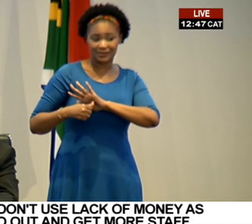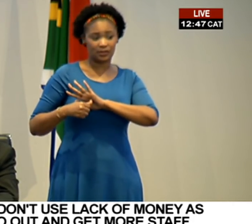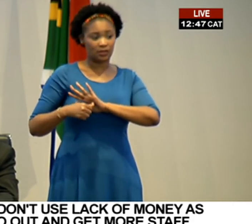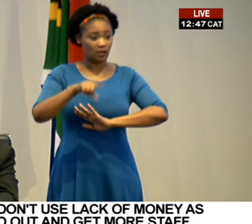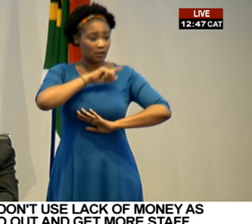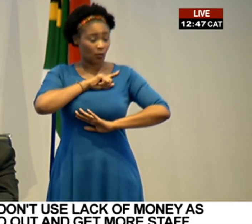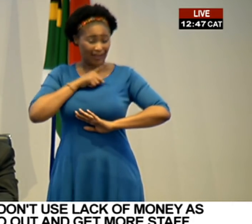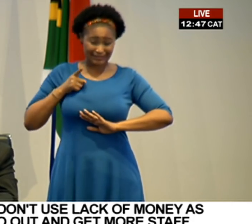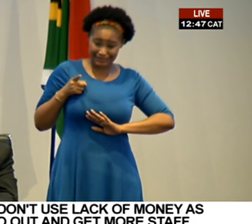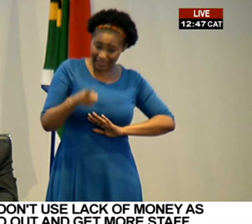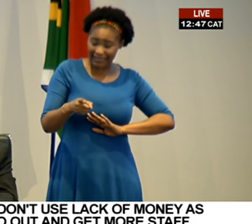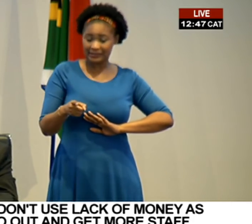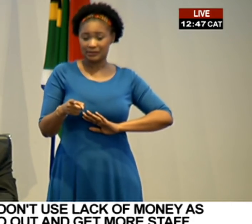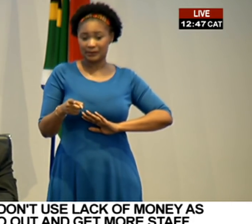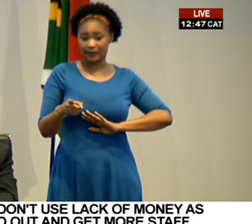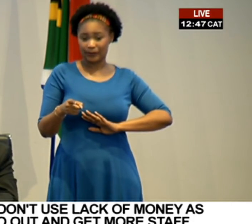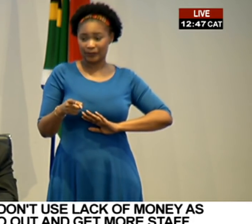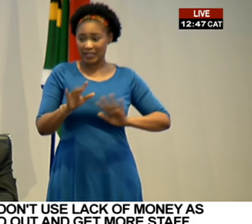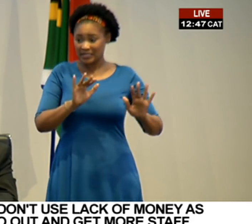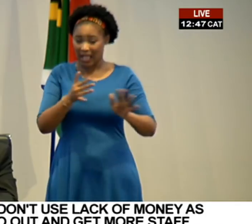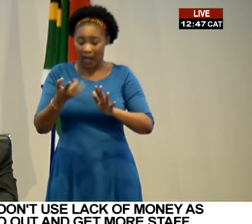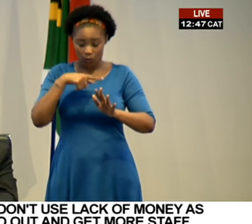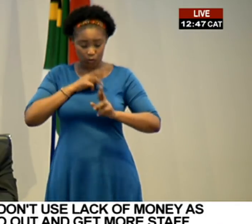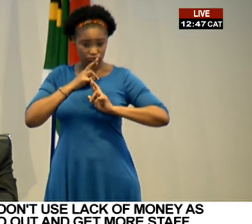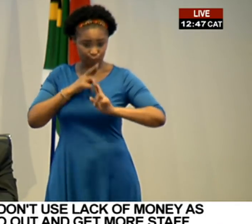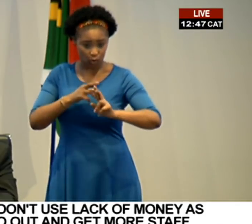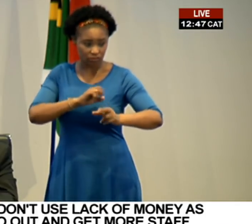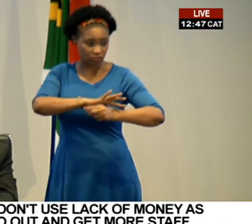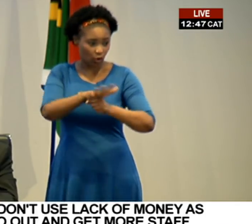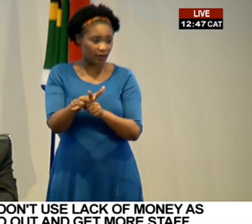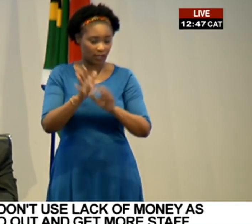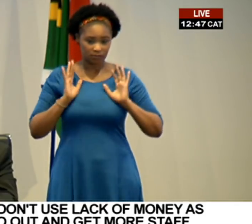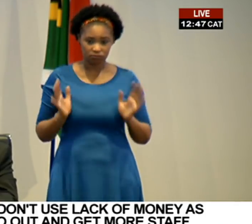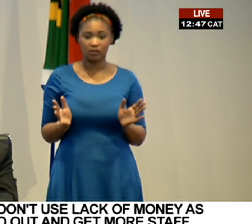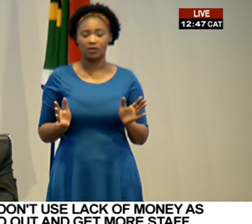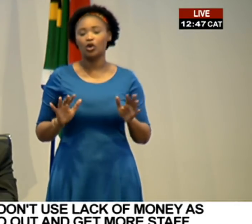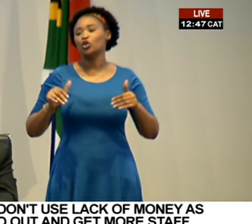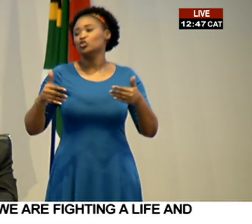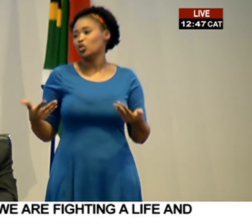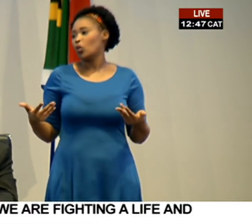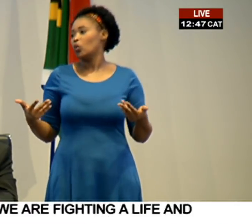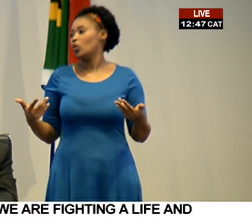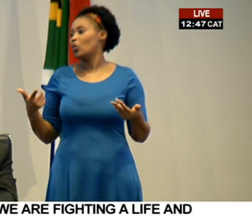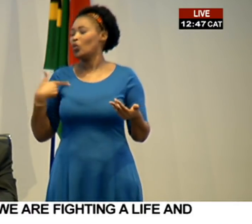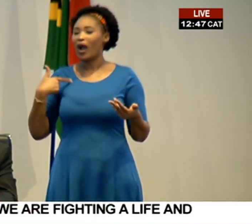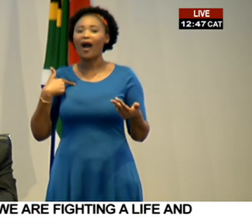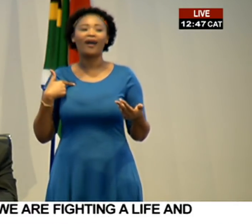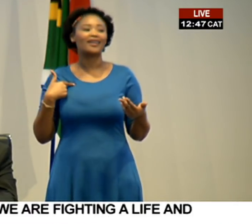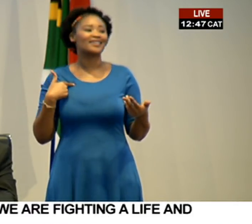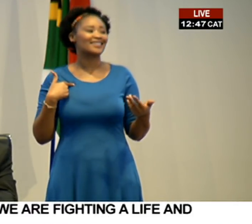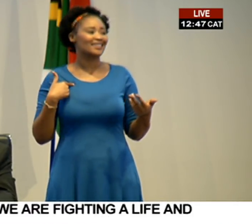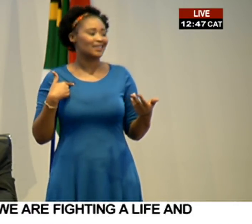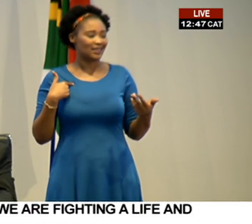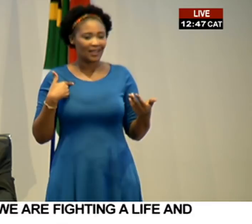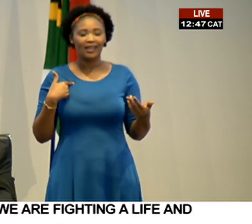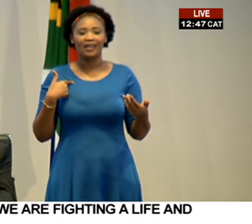be driving precisely how we respond to COVID-19. So I look forward